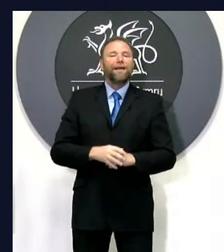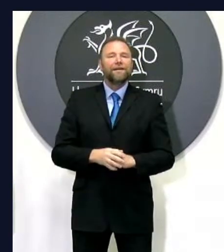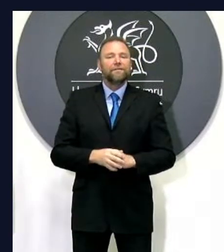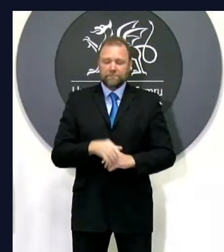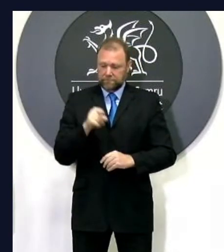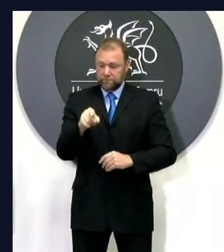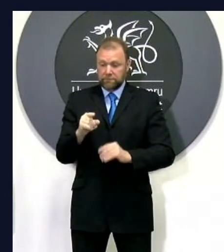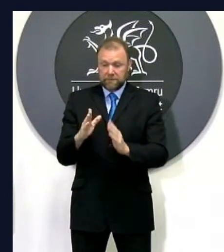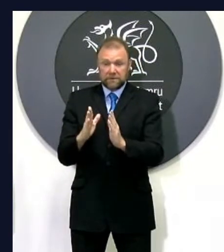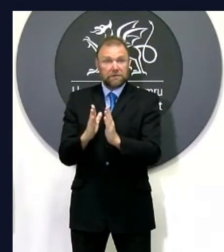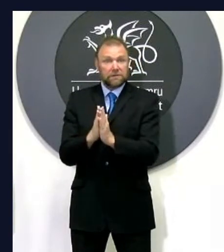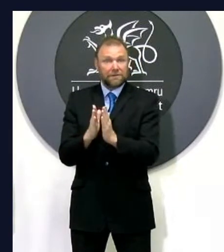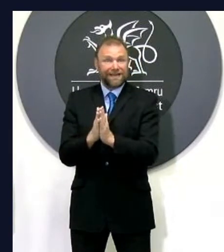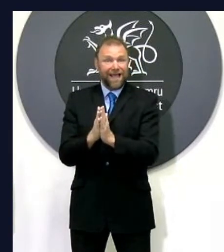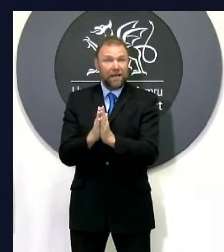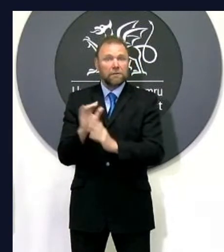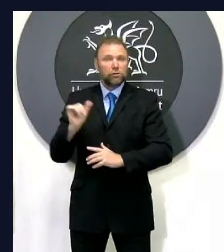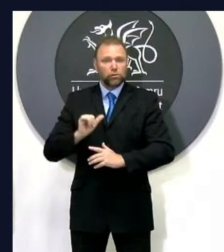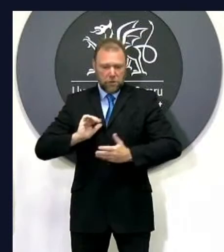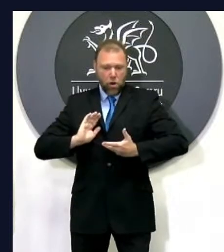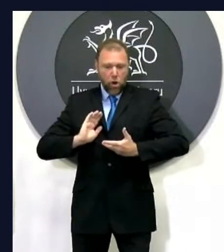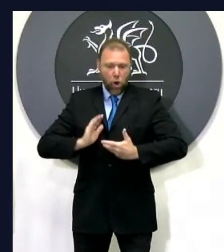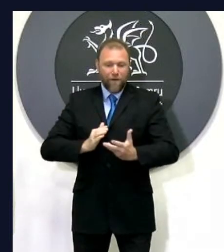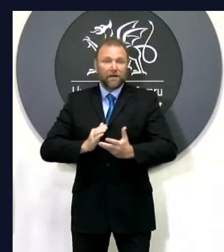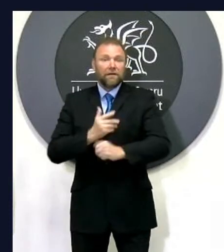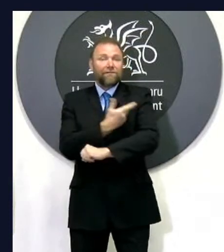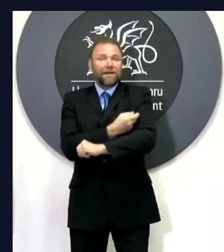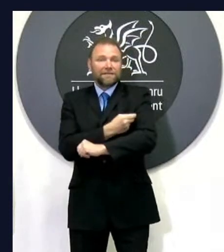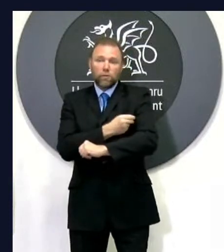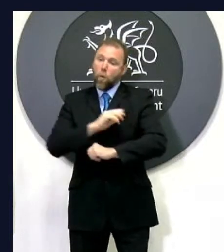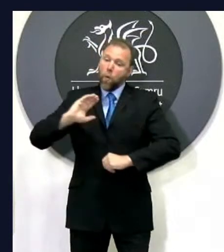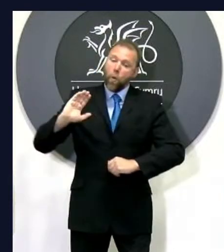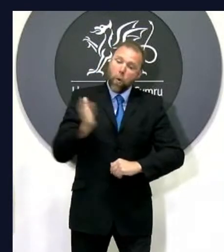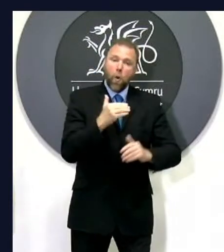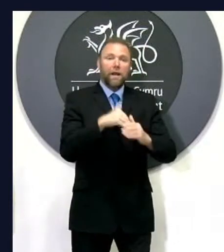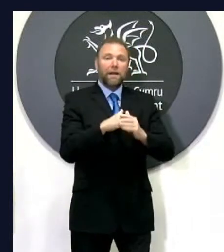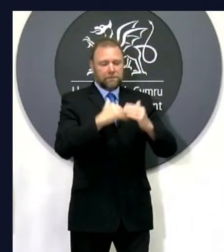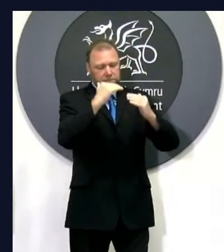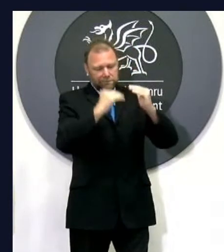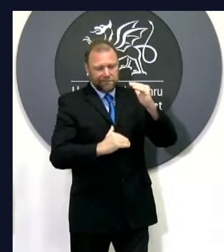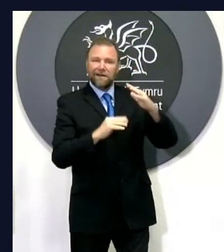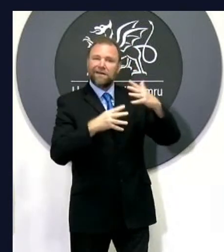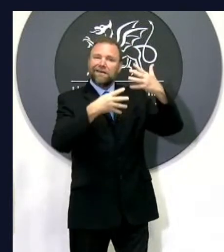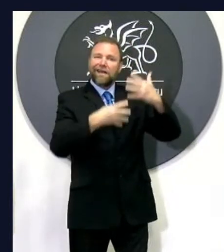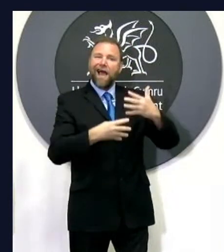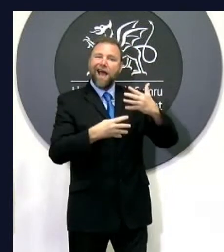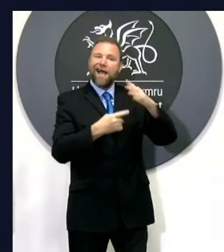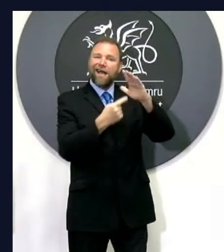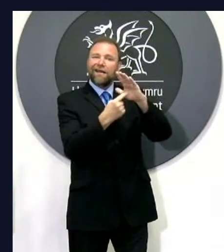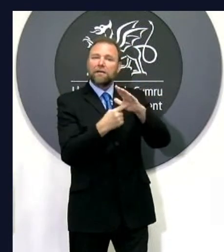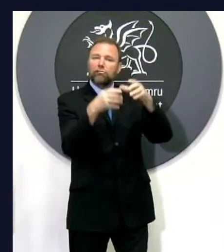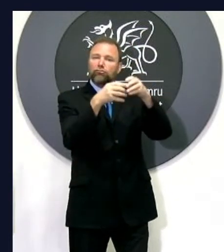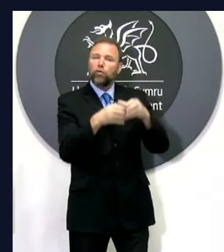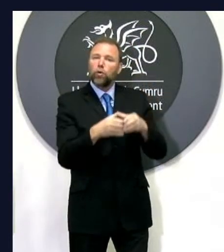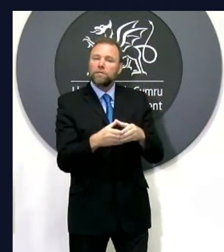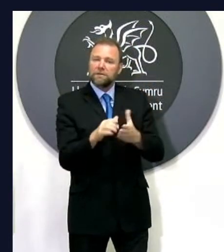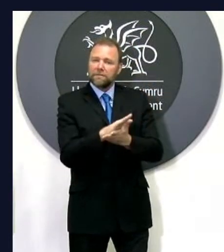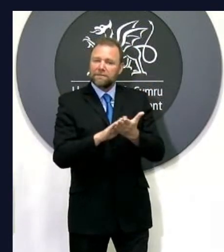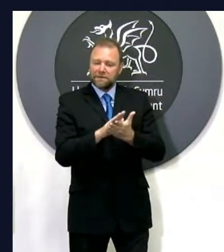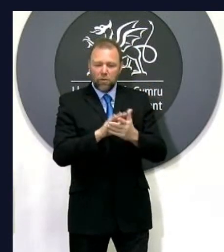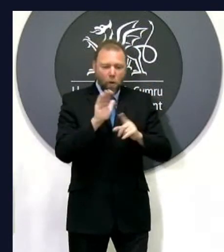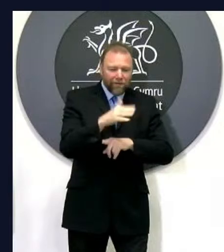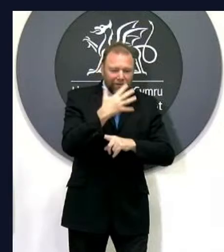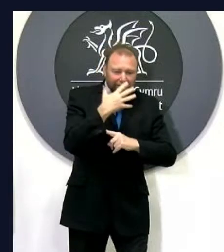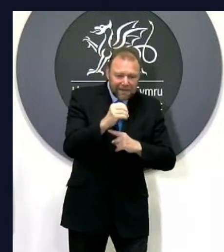have offered a vaccine to everyone in the first 9 priority groups. That's everyone over 50, all adults with an